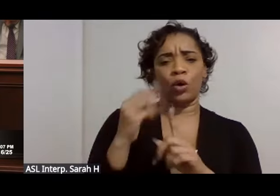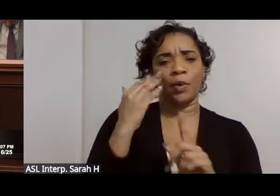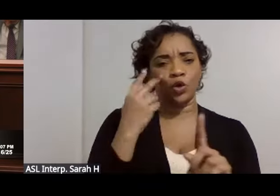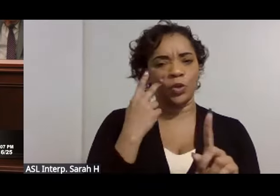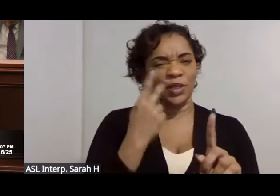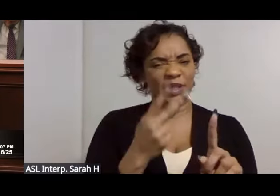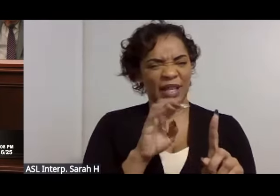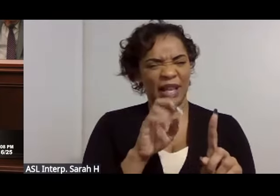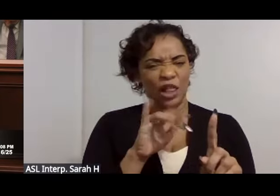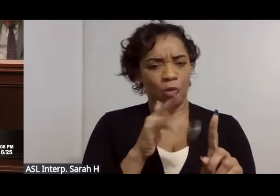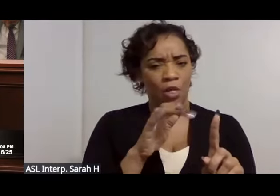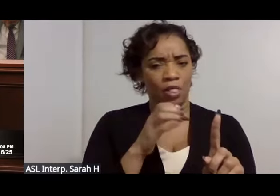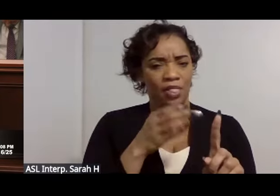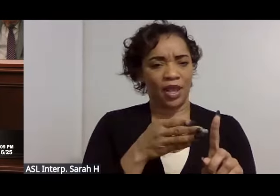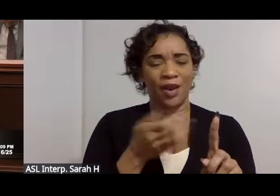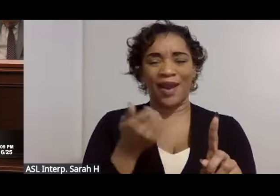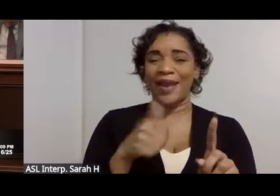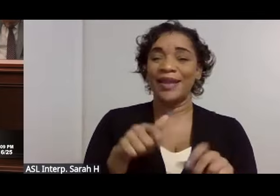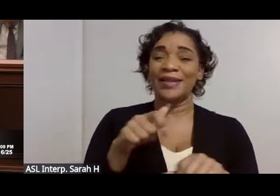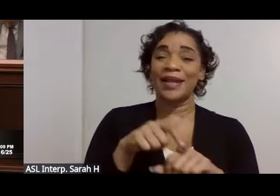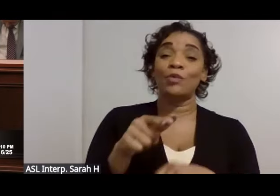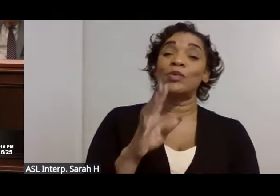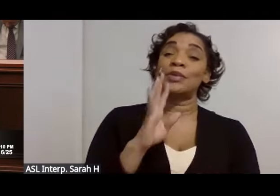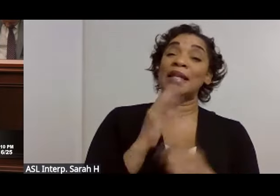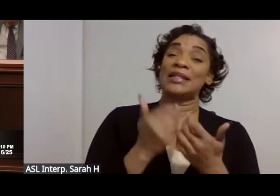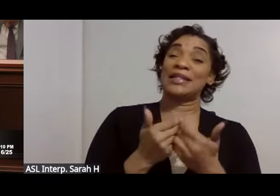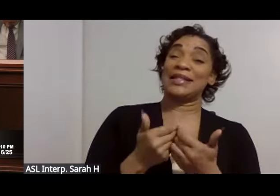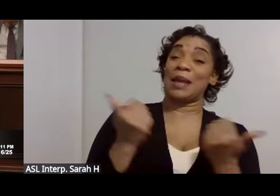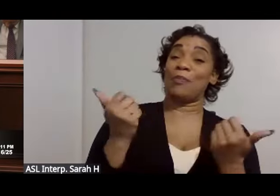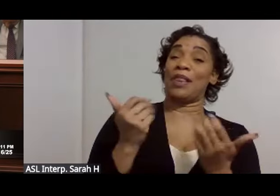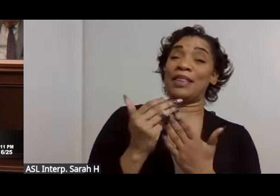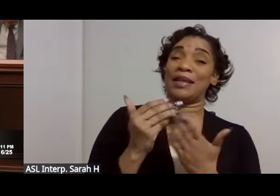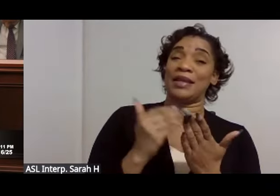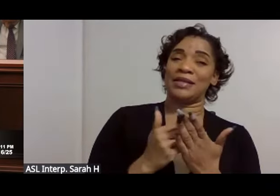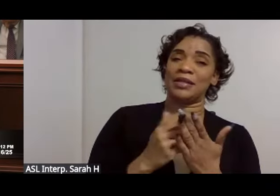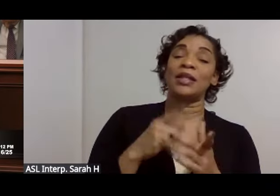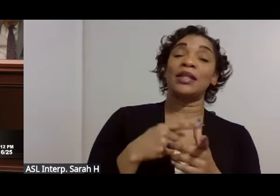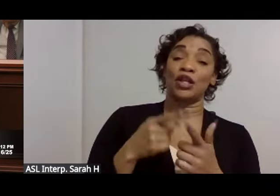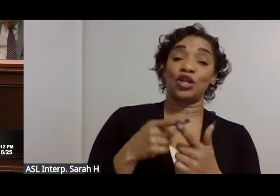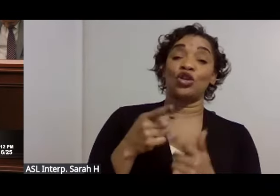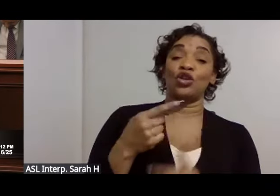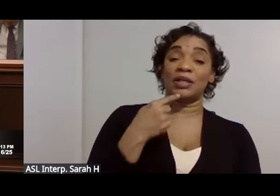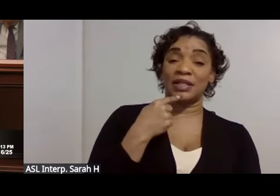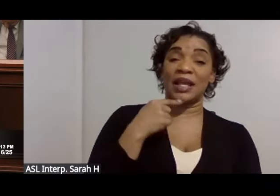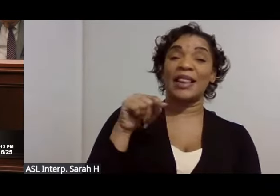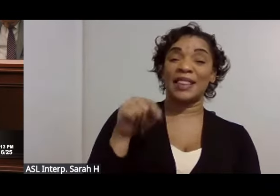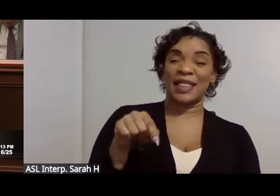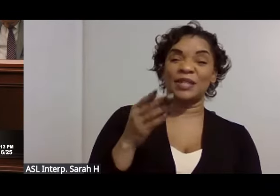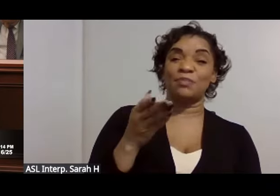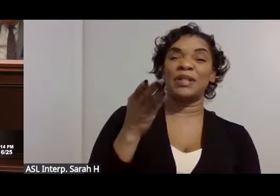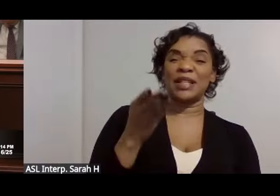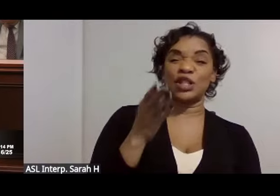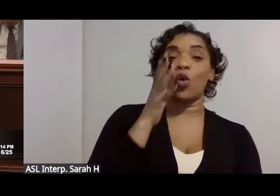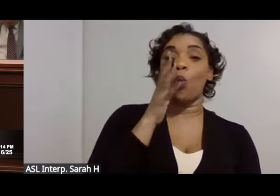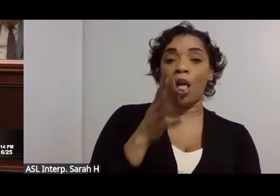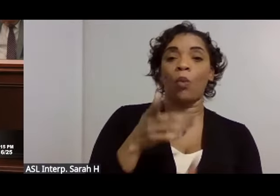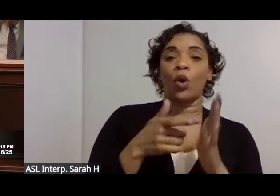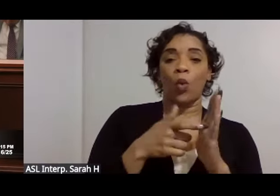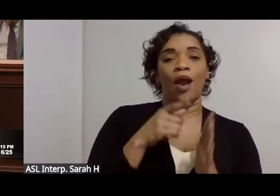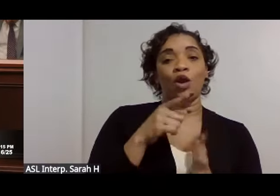Anytime you say it's a separate list, then you are saying this petition will require you to keep a separate